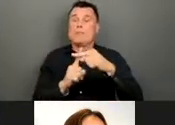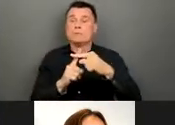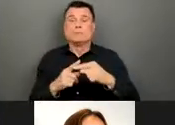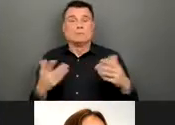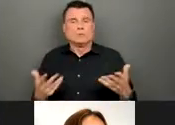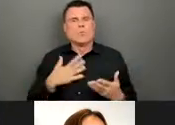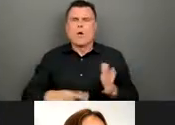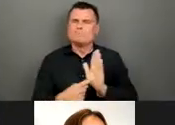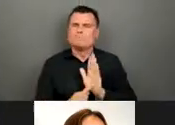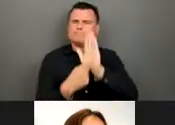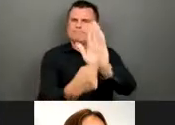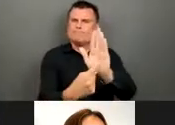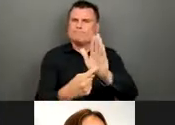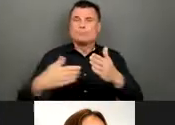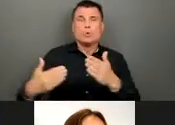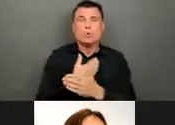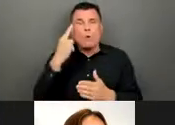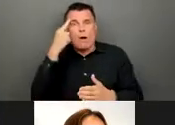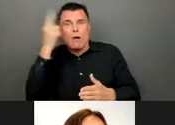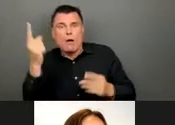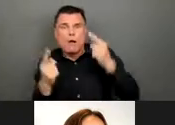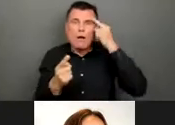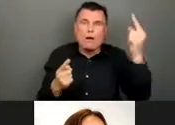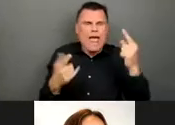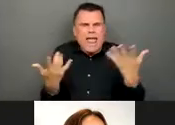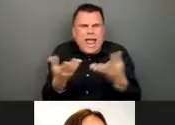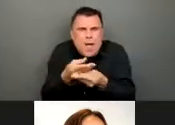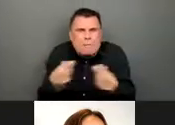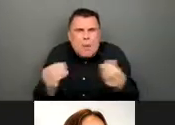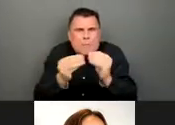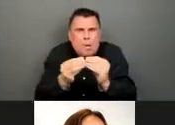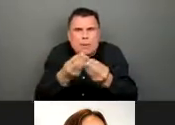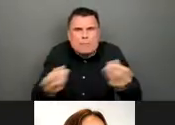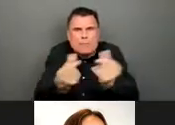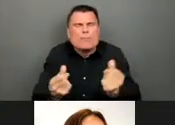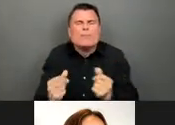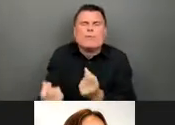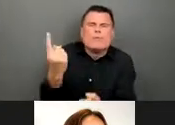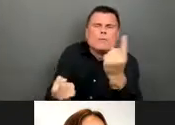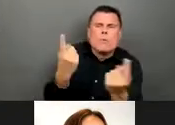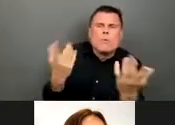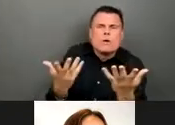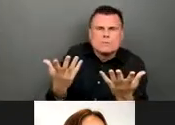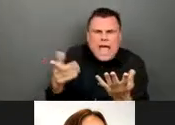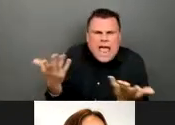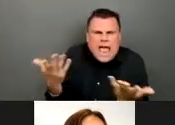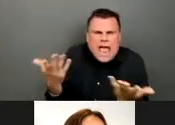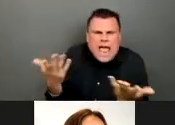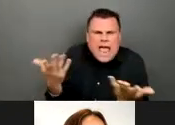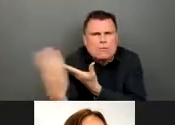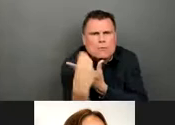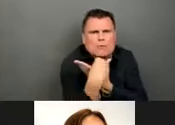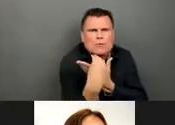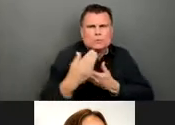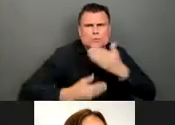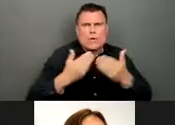solutions and partnerships already exist for disability inclusion, and then imagine what next generation cutting edge